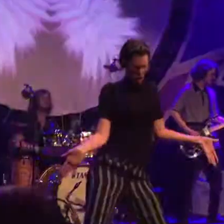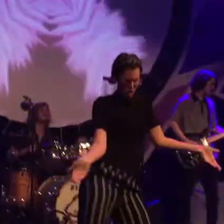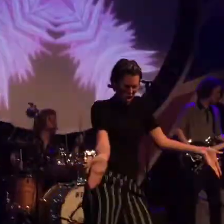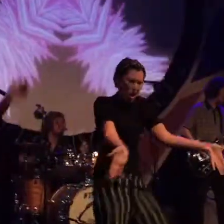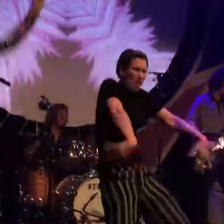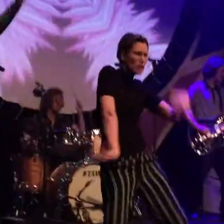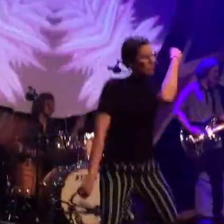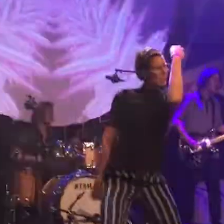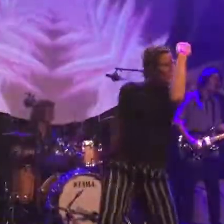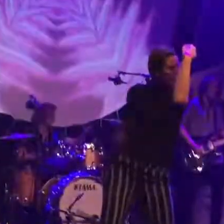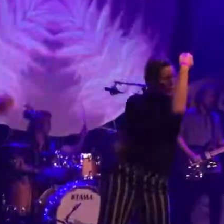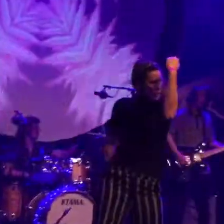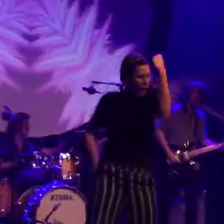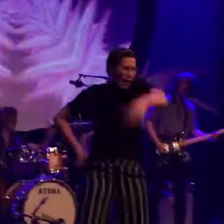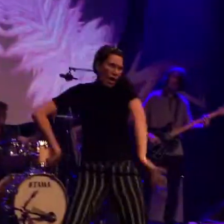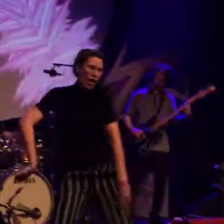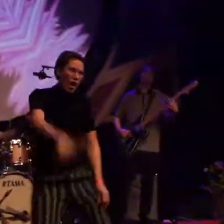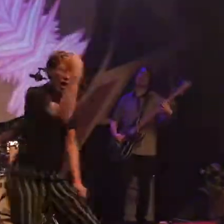they've We'll be